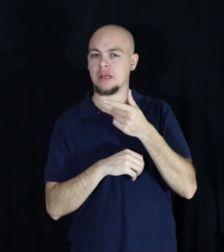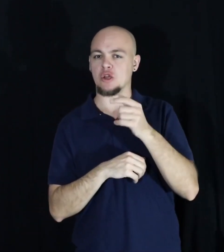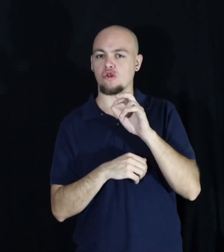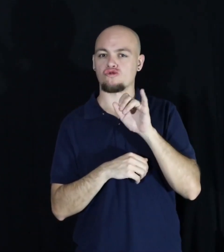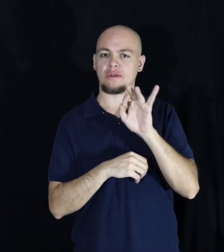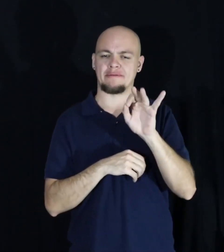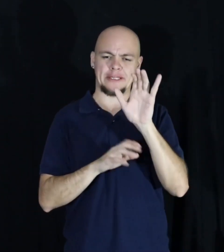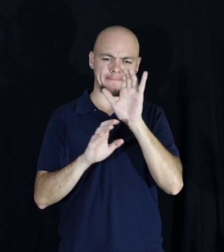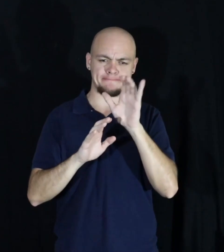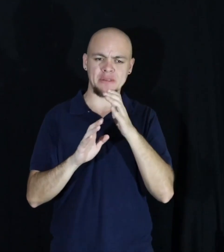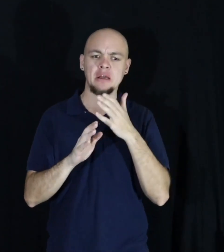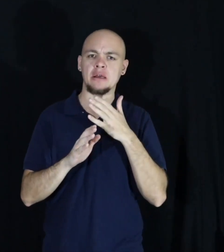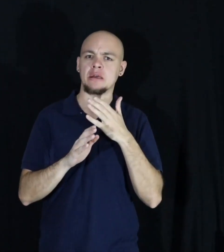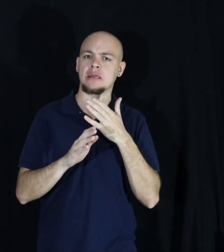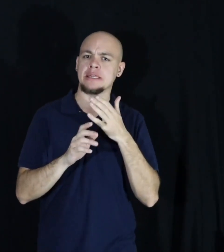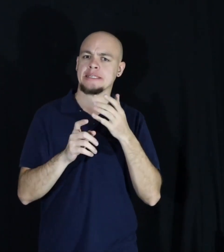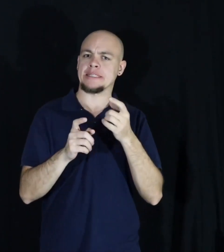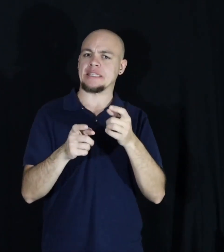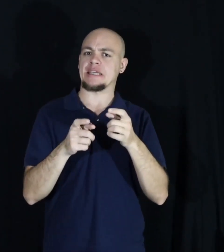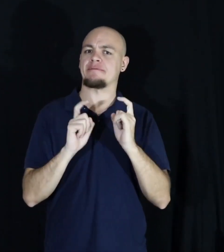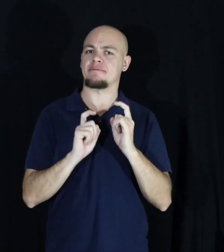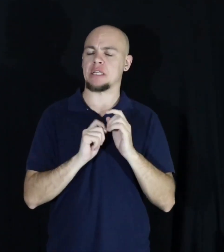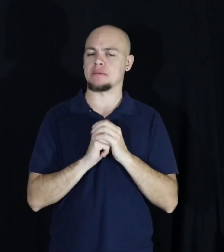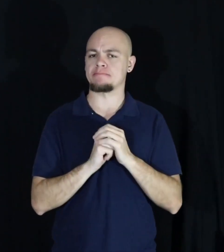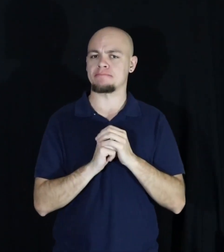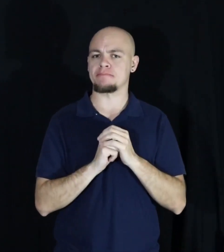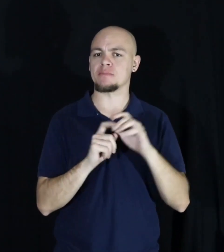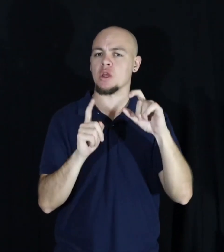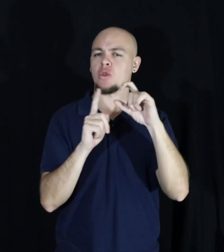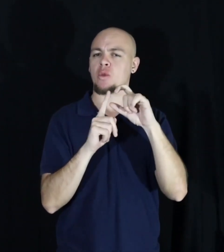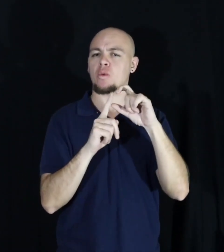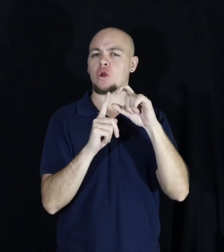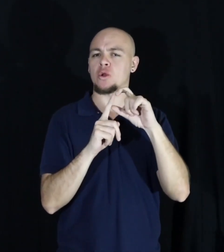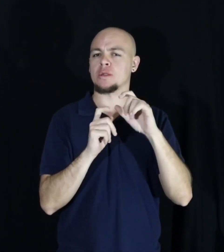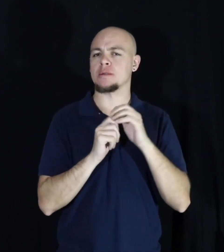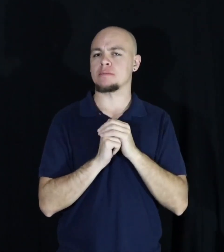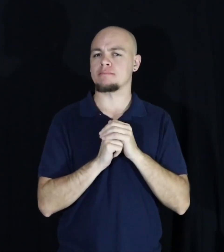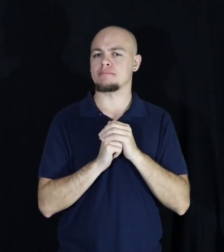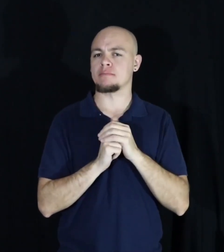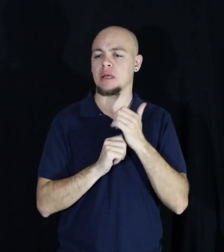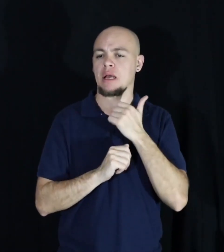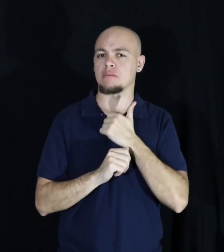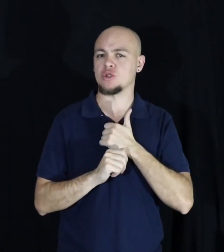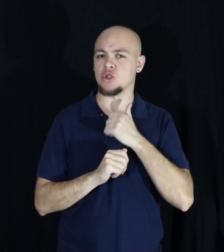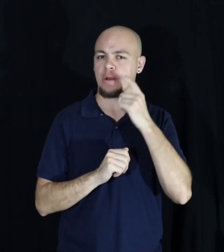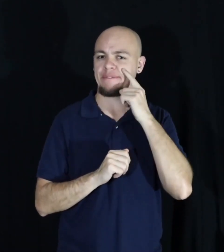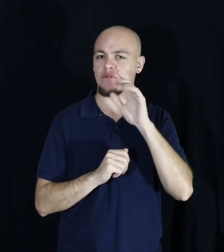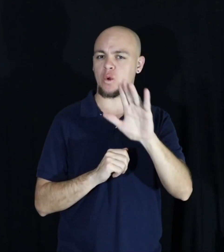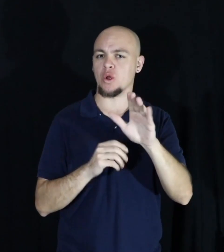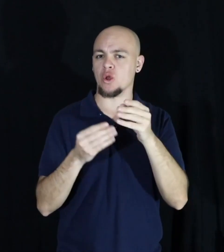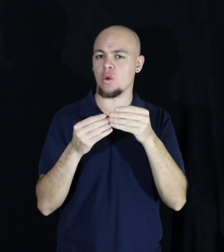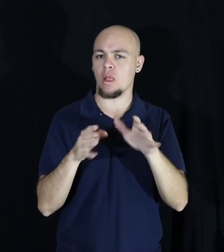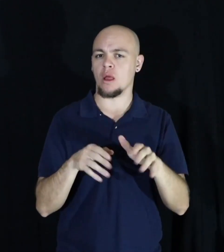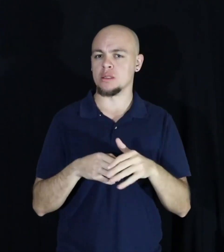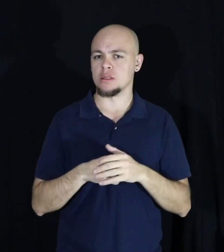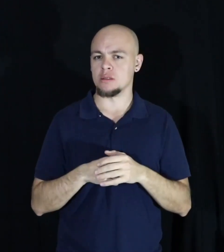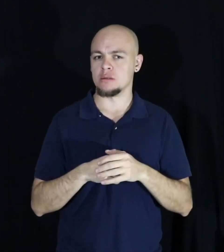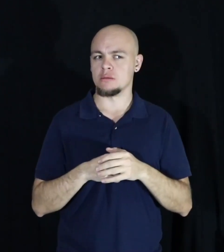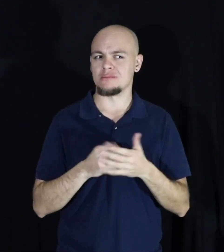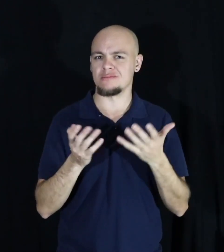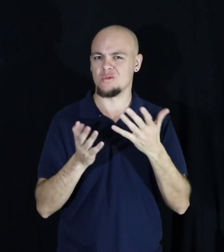with this. How often do you hear the words, I'm sorry for your loss? What does that even